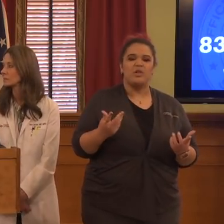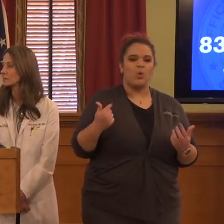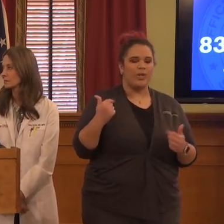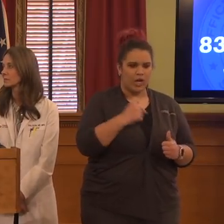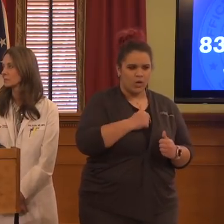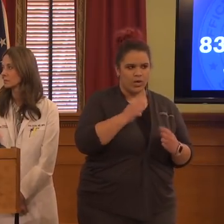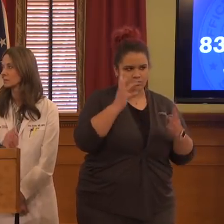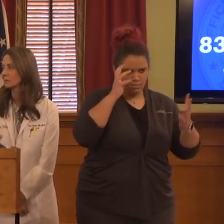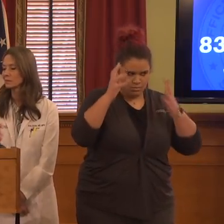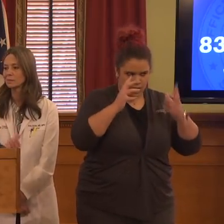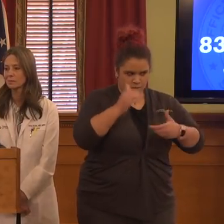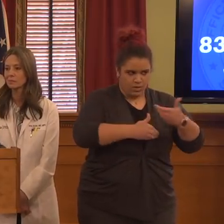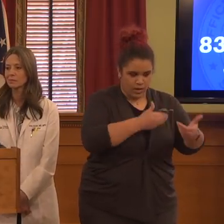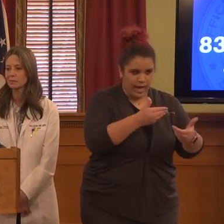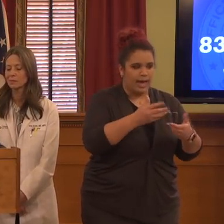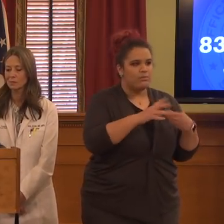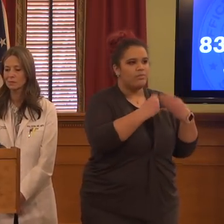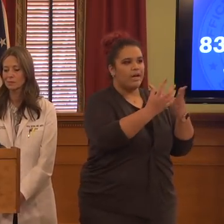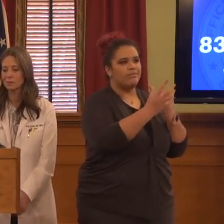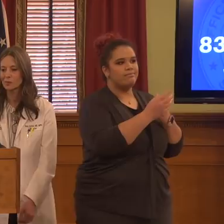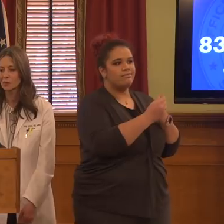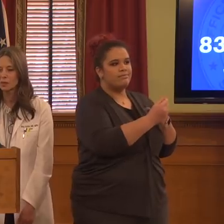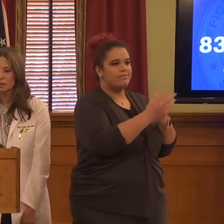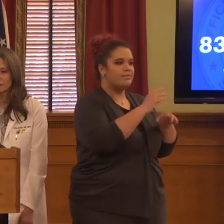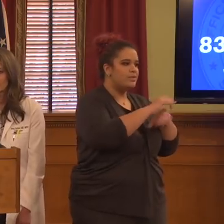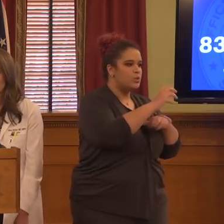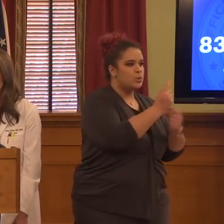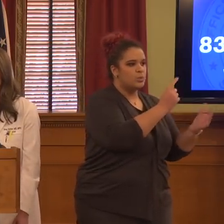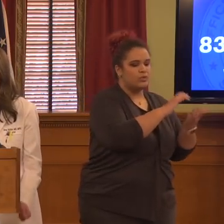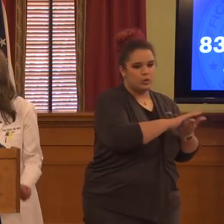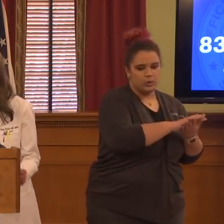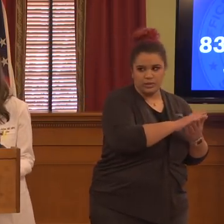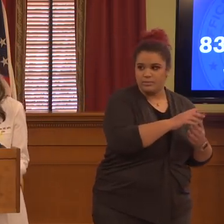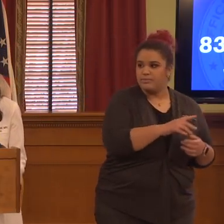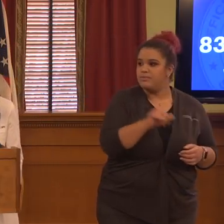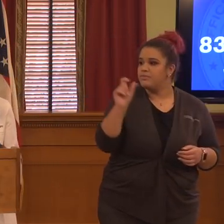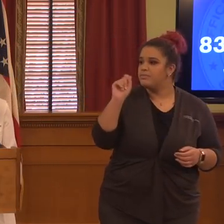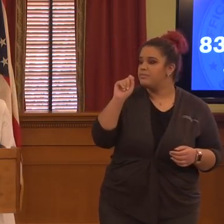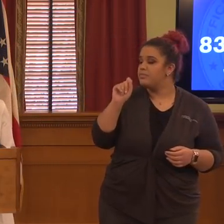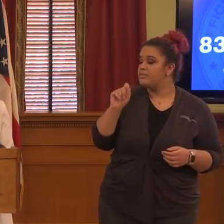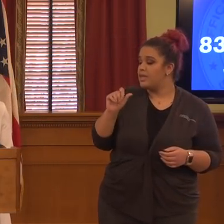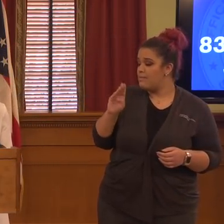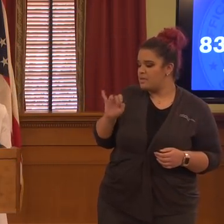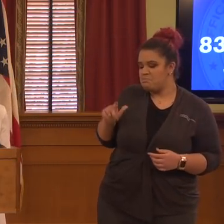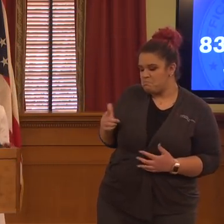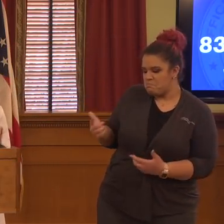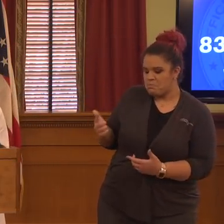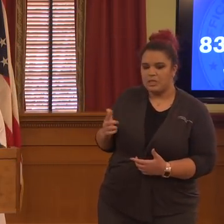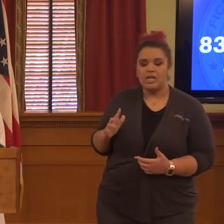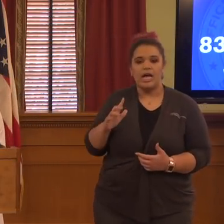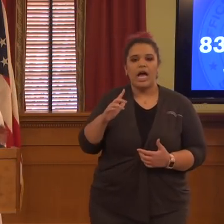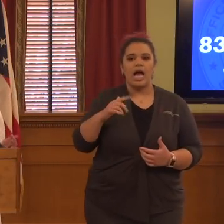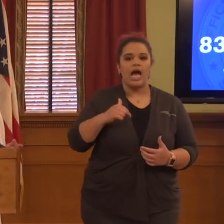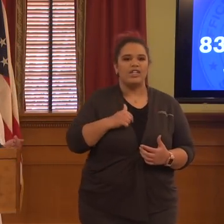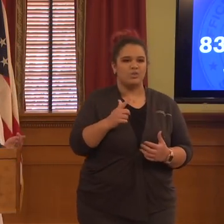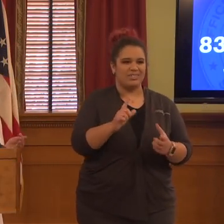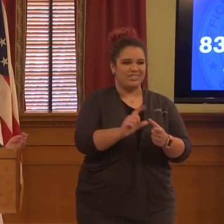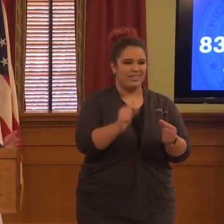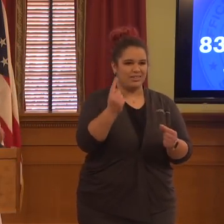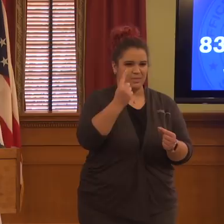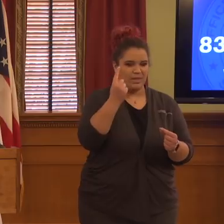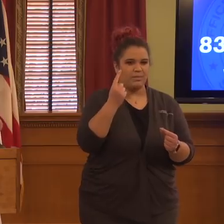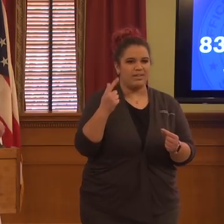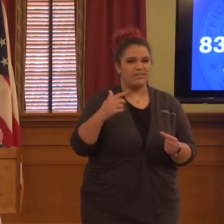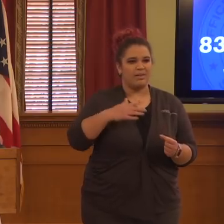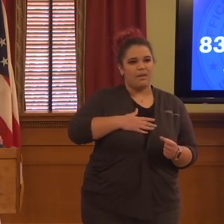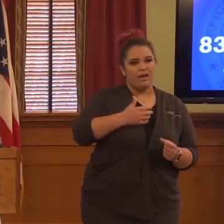be helpful to the schools as they work through that. And Amy, go ahead. I just want to say because I feel like the best good I can